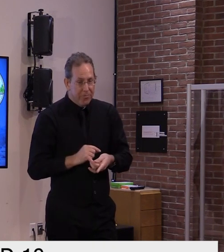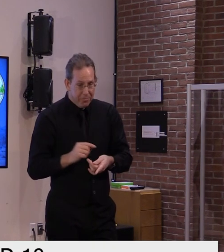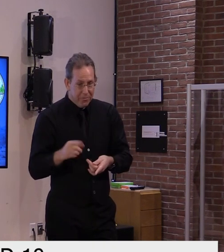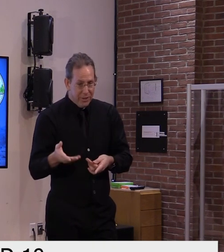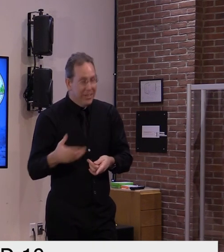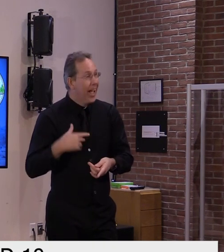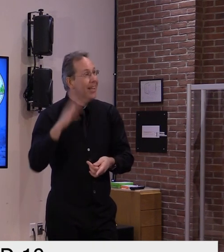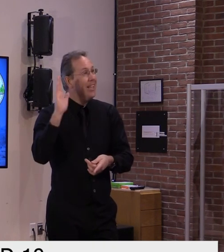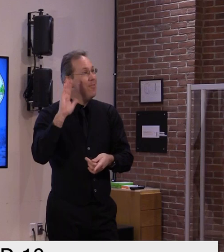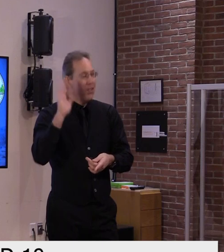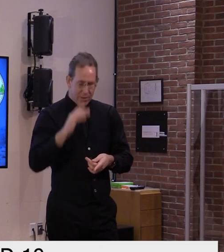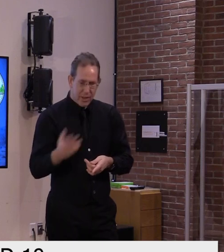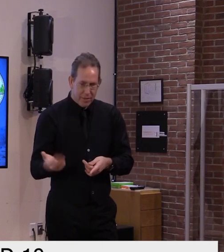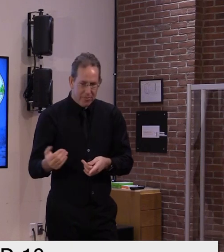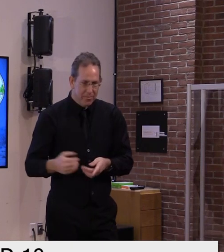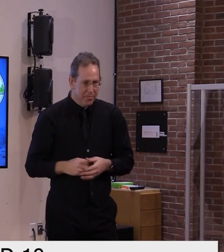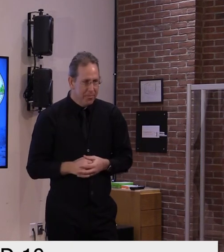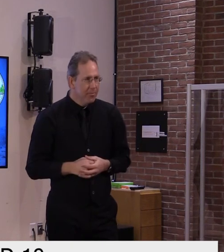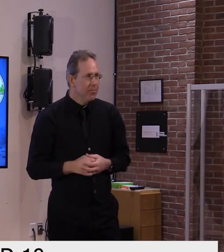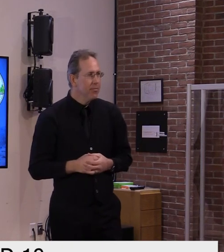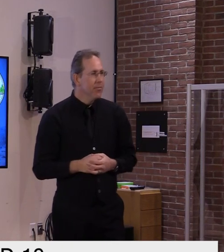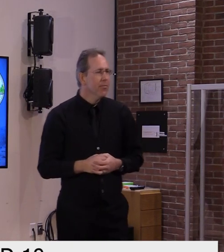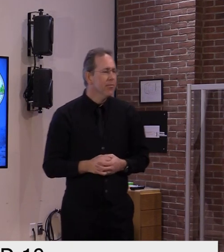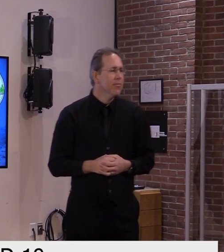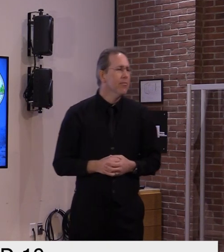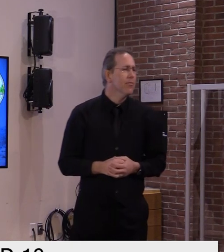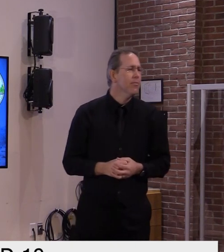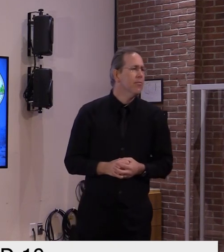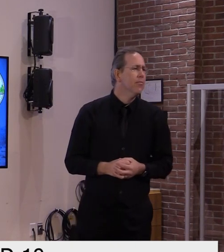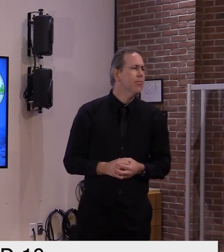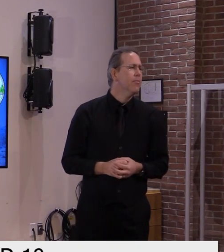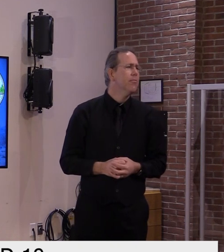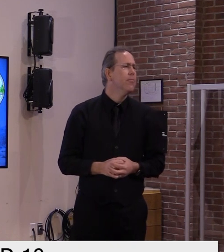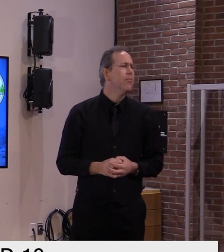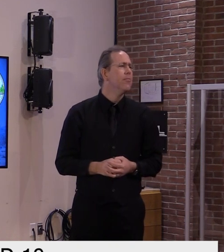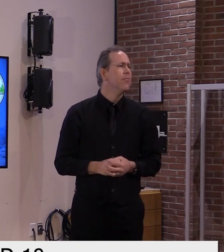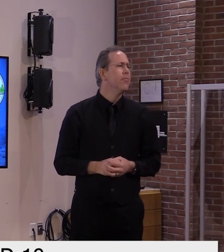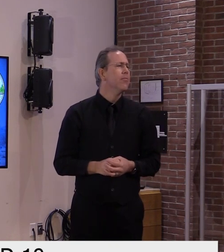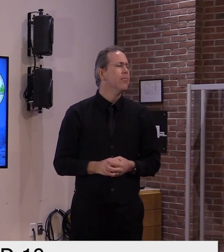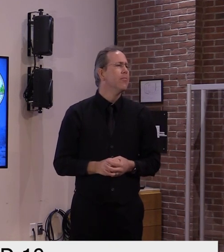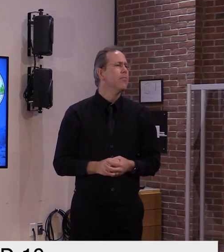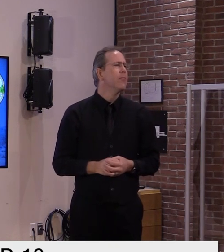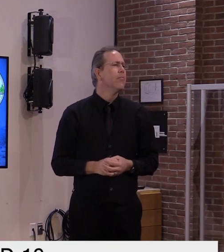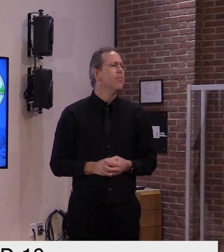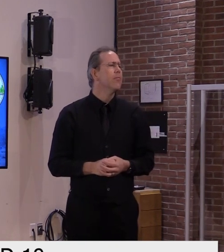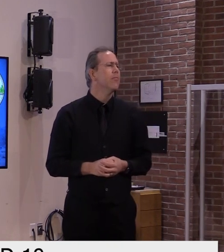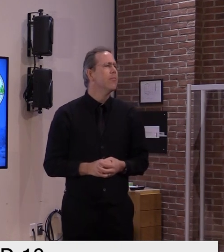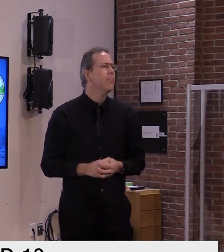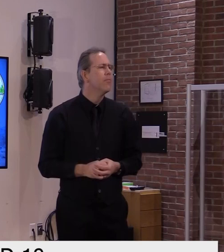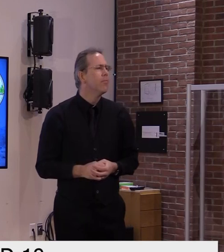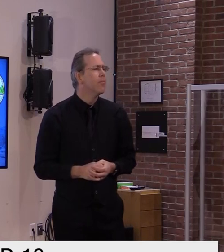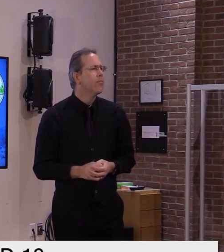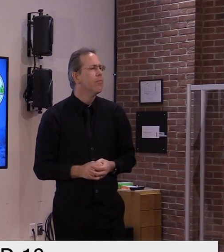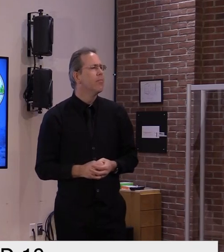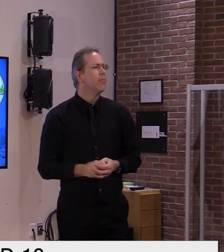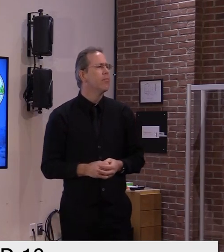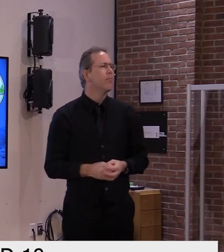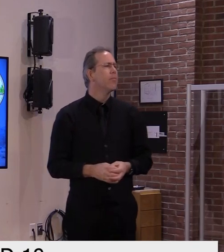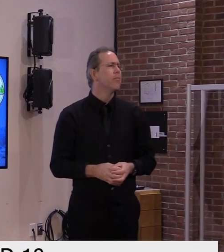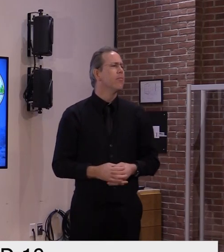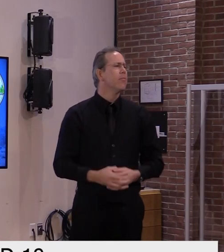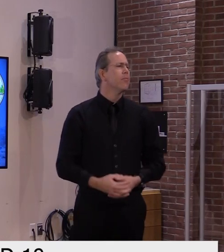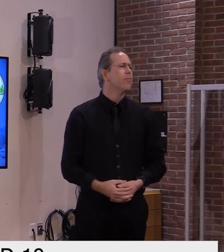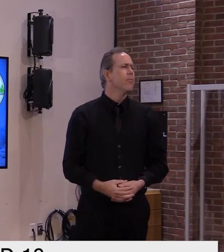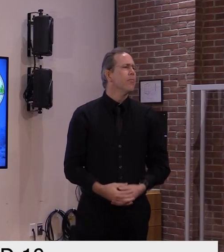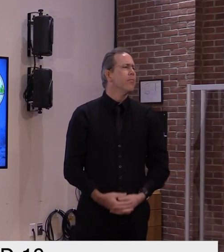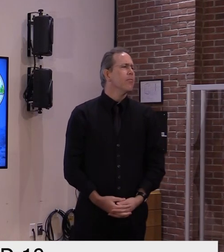Governor, there's a lot of social media buzz that QAnon, one of the groups supposedly planning these state house protests, predicts